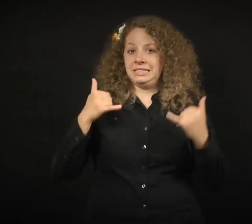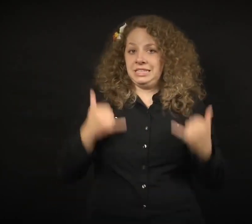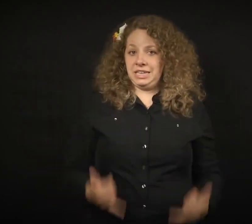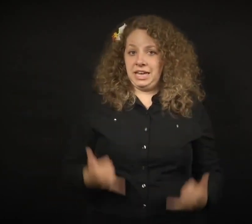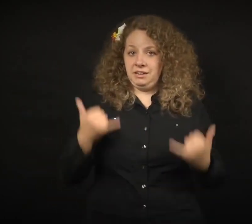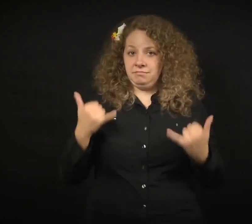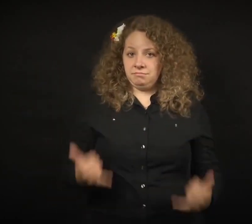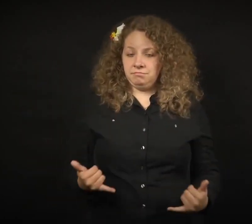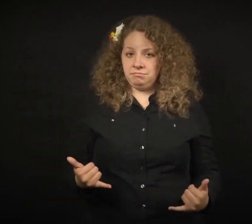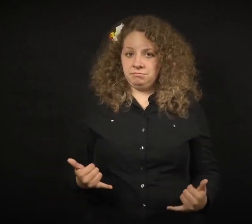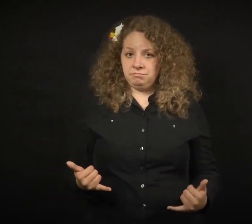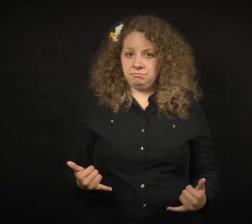Today,